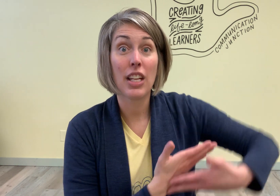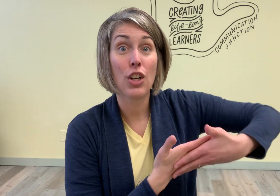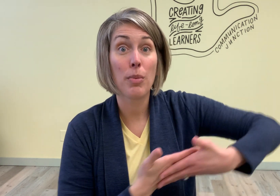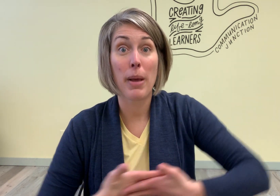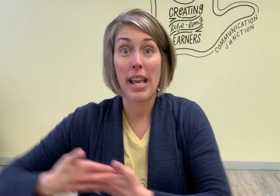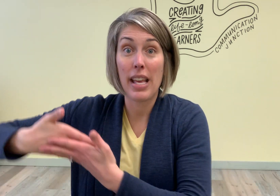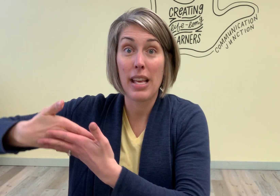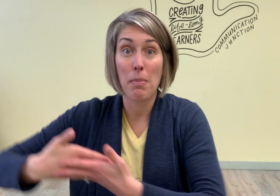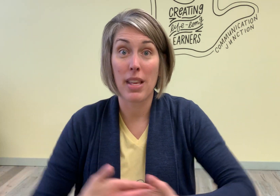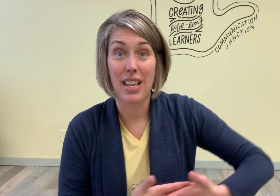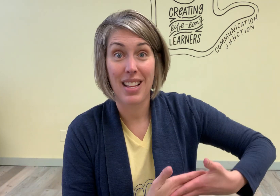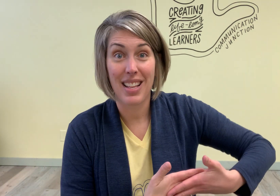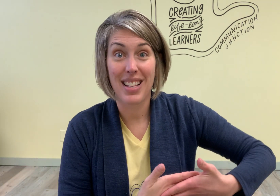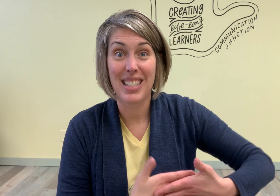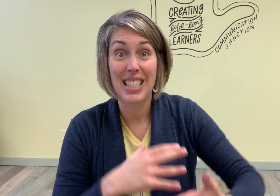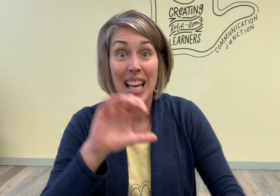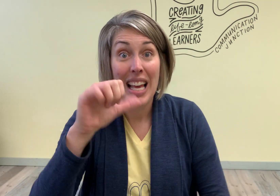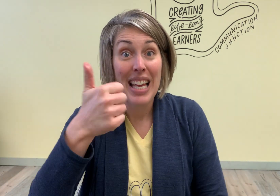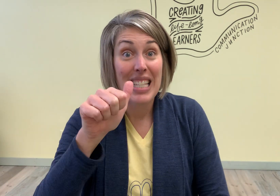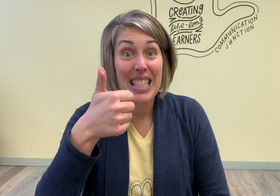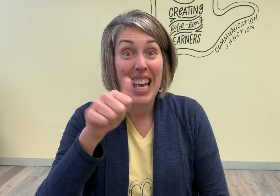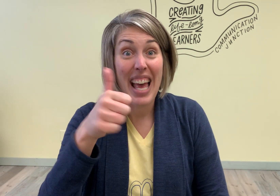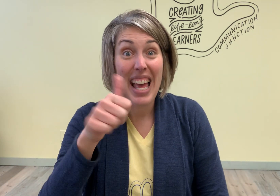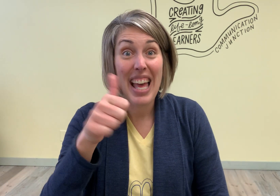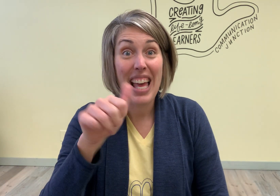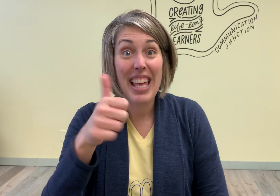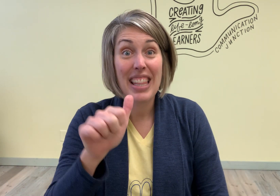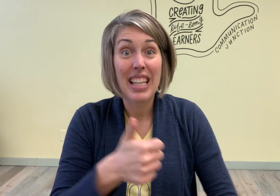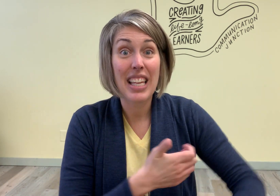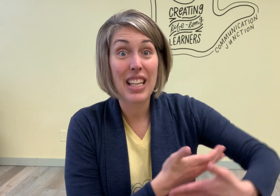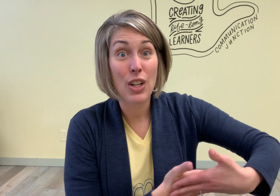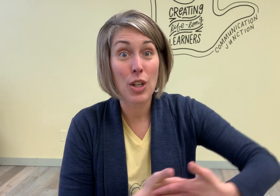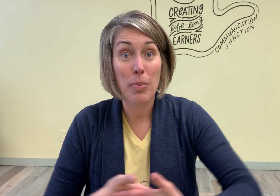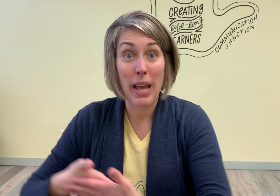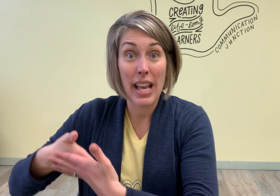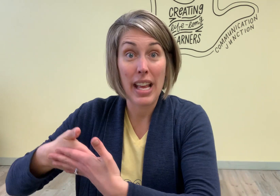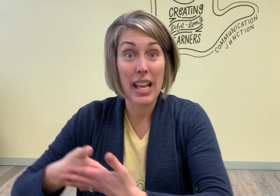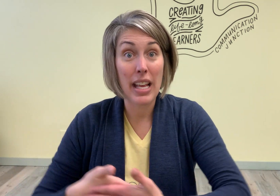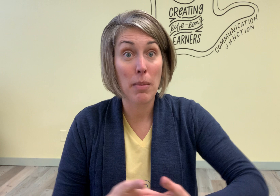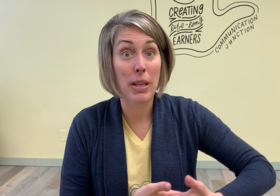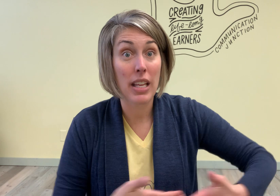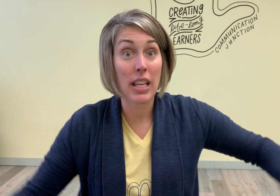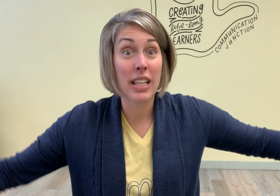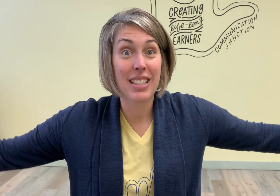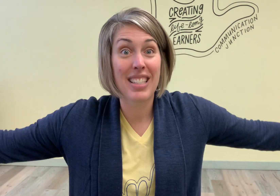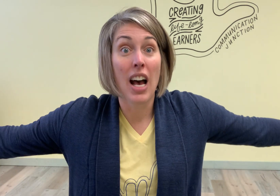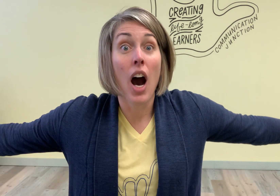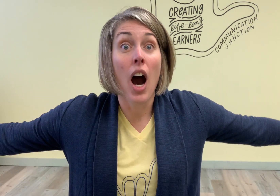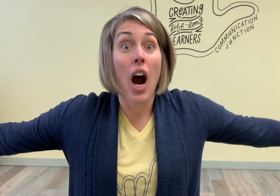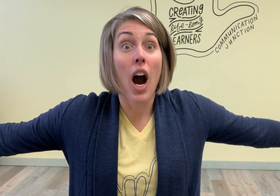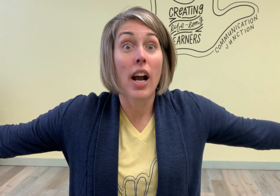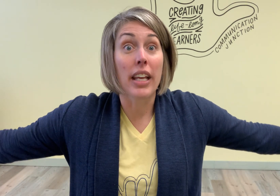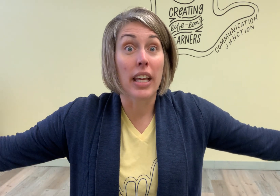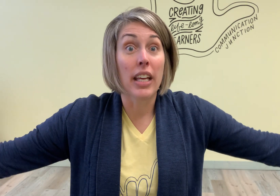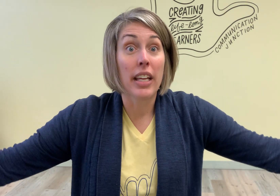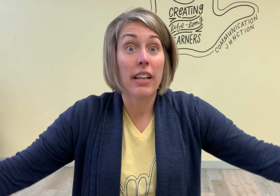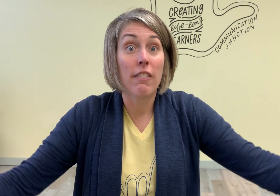little babies. 10 little babies. Give